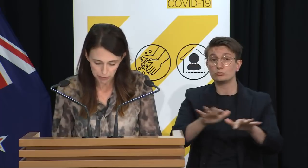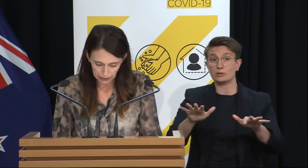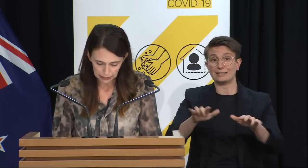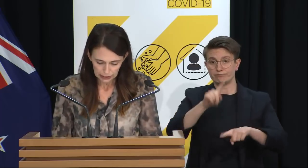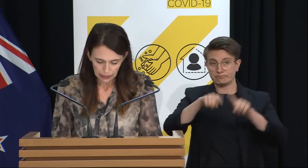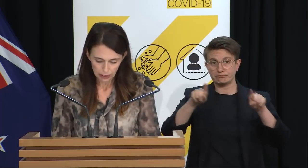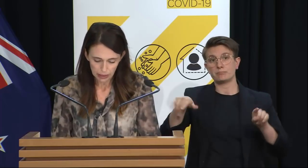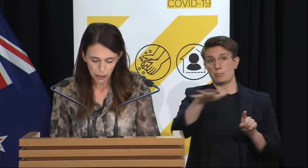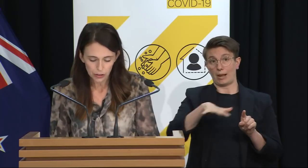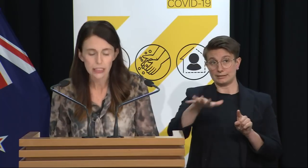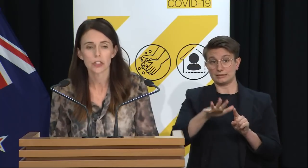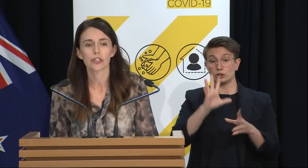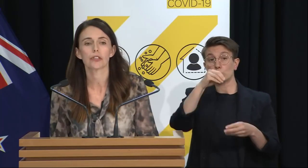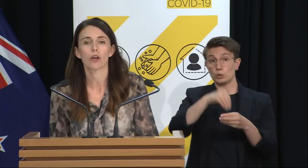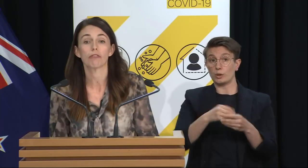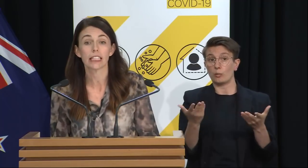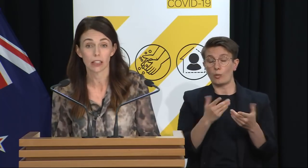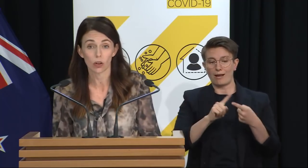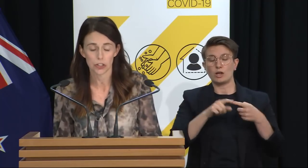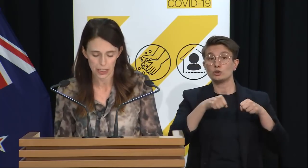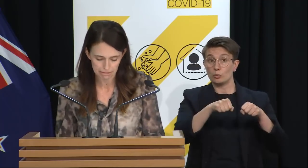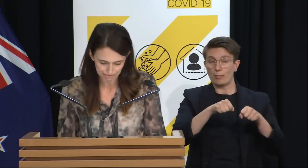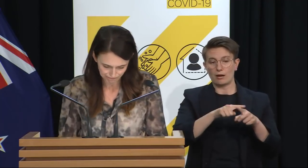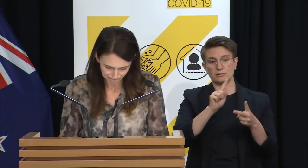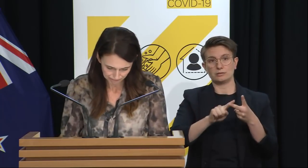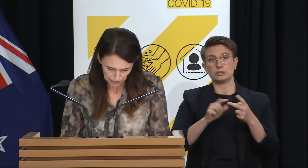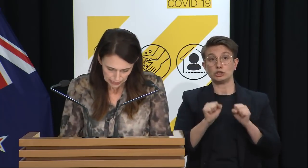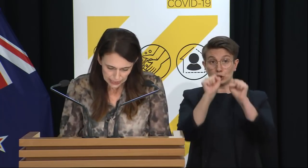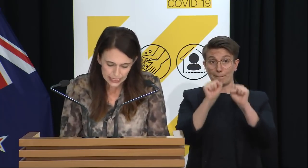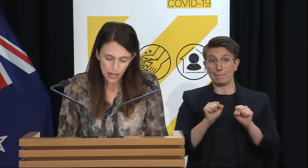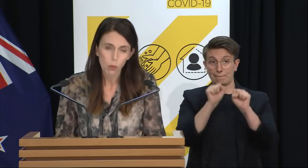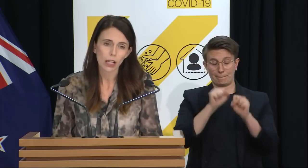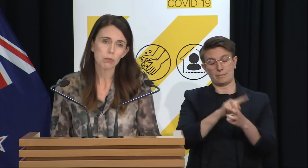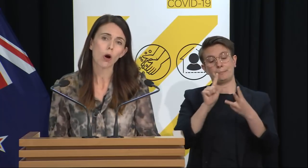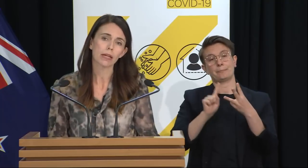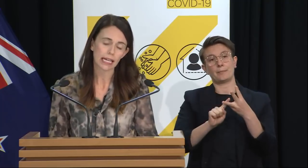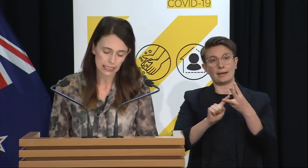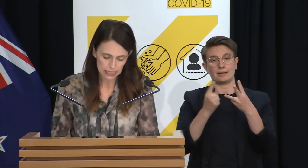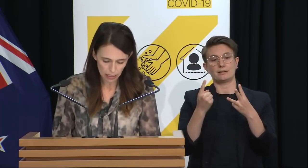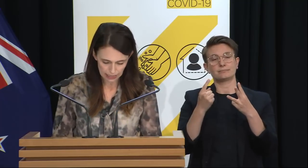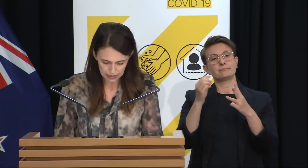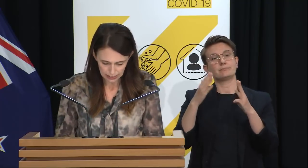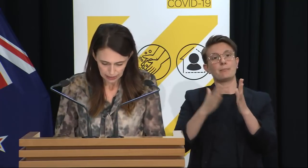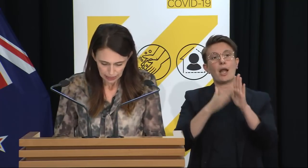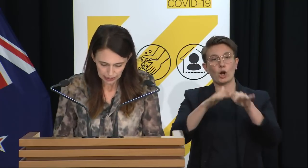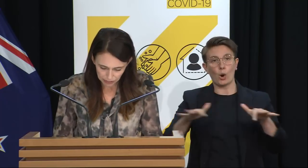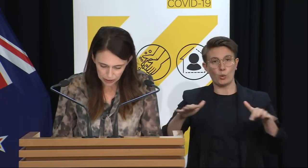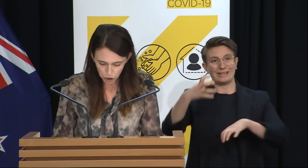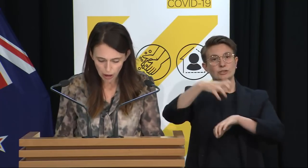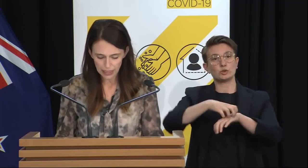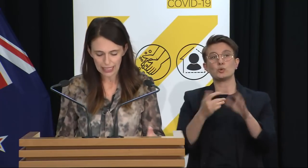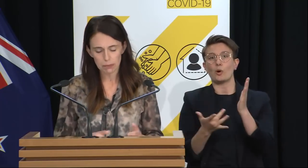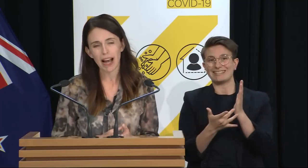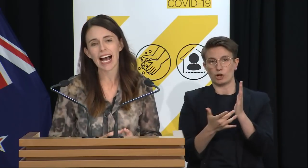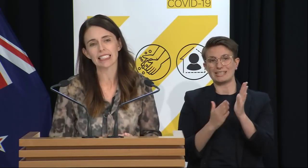a gym, and the Manukau Institute of Technology. These are well-populated sites, and given